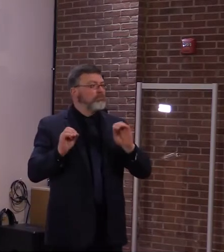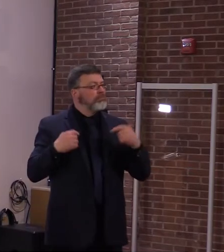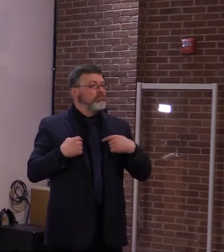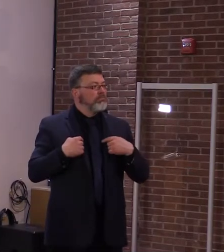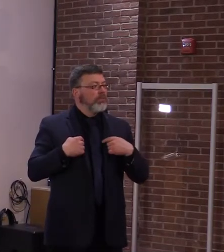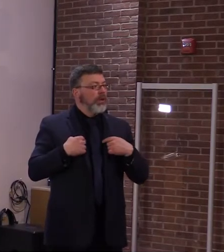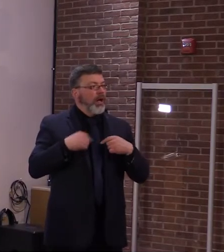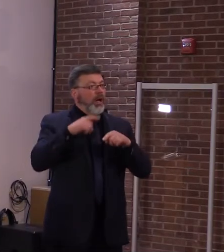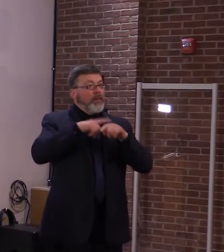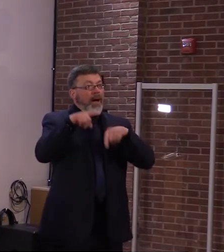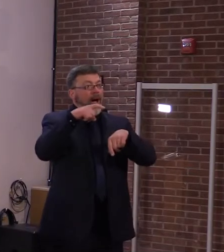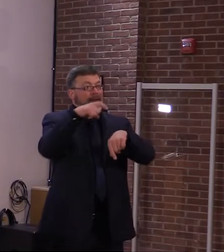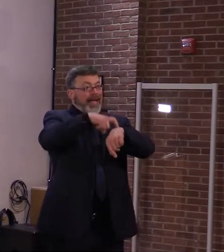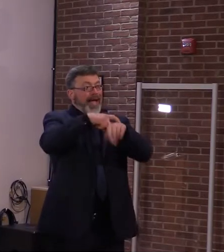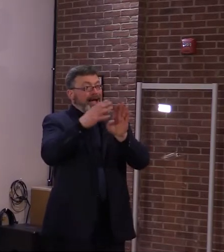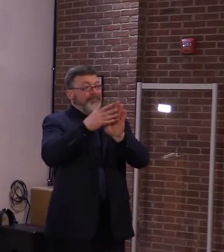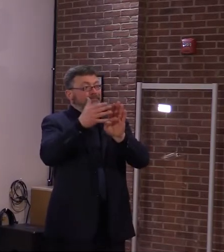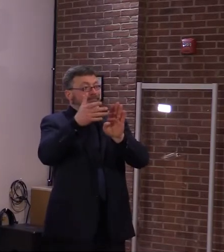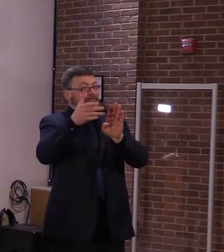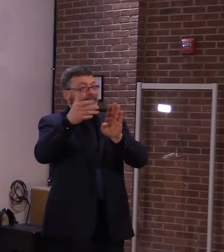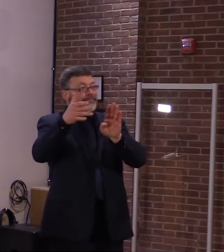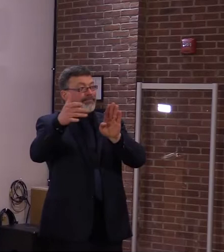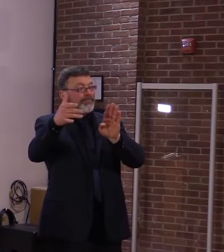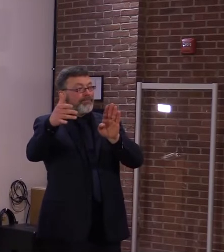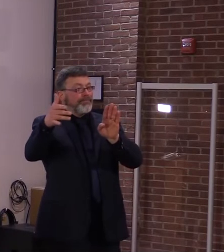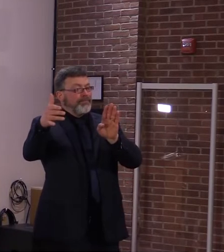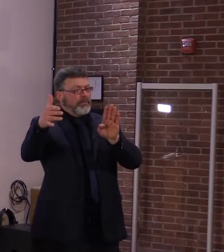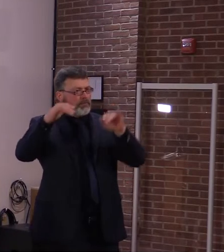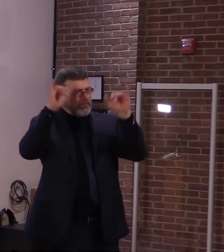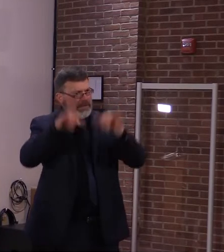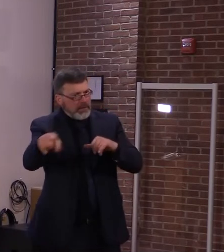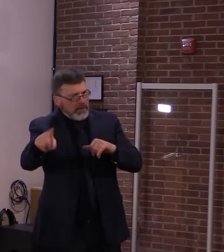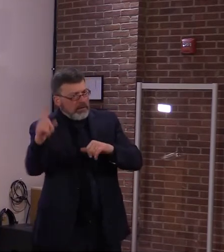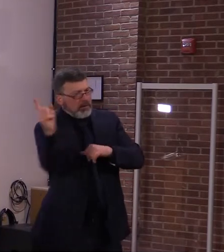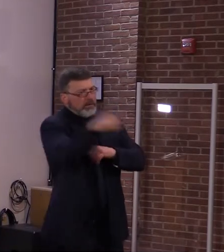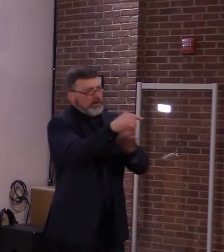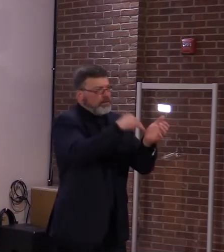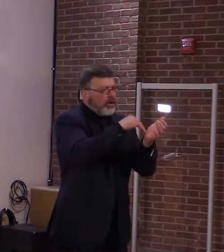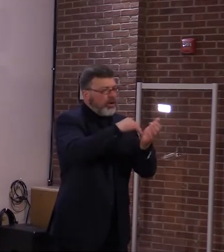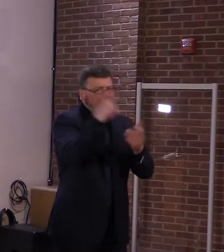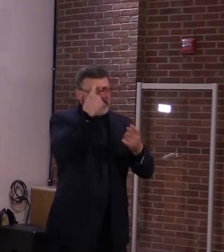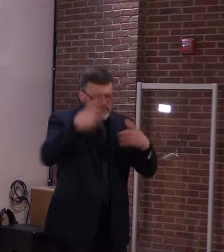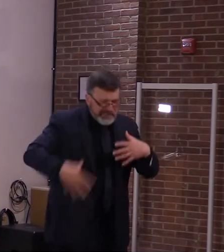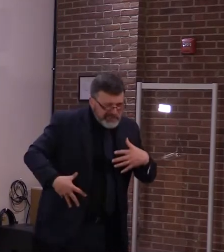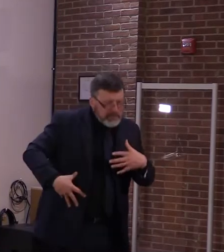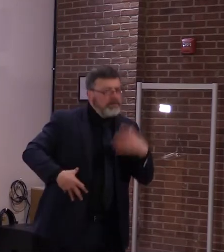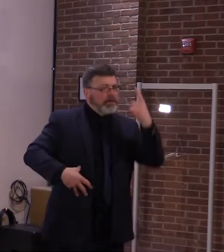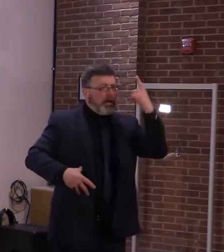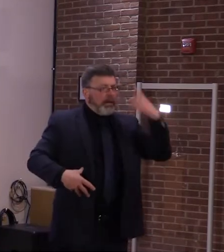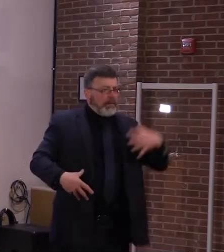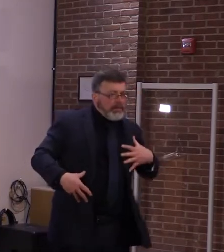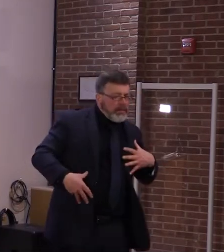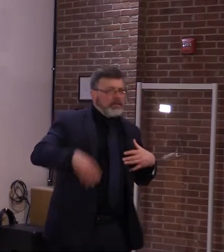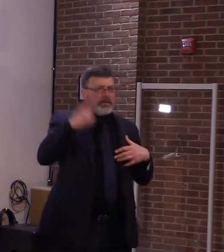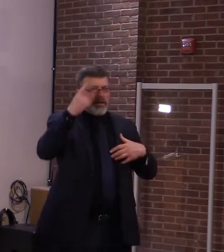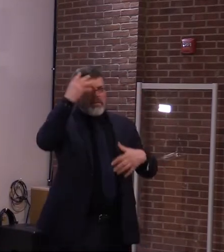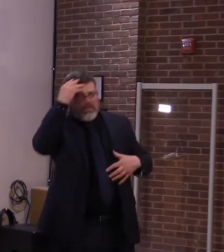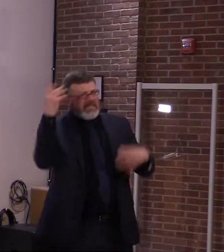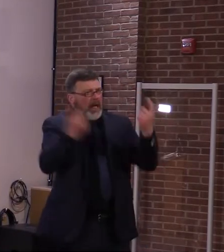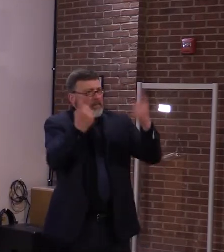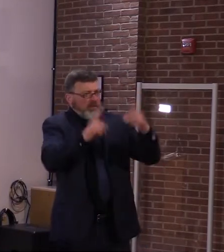healthcare provider community, they were at higher rates than you might expect after having had such a benign